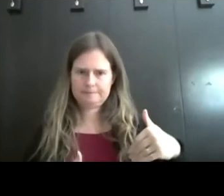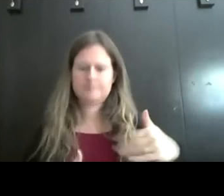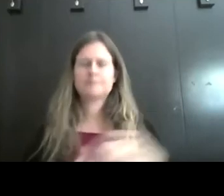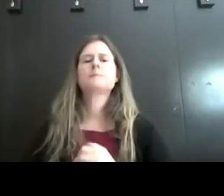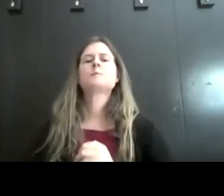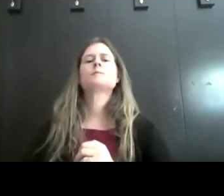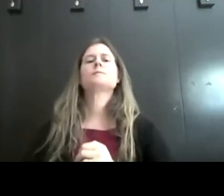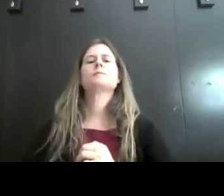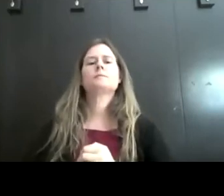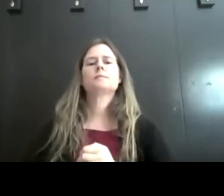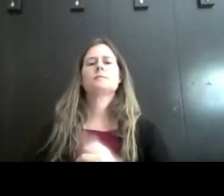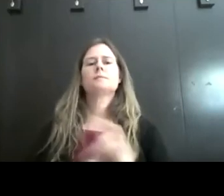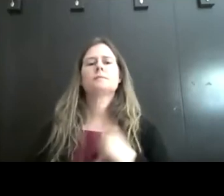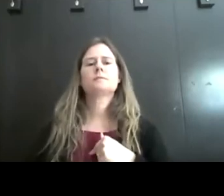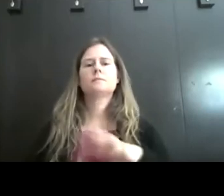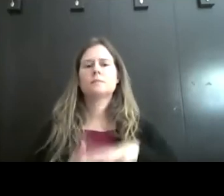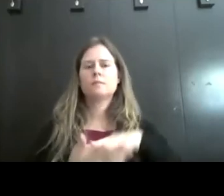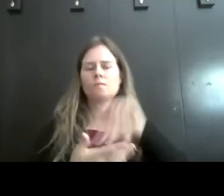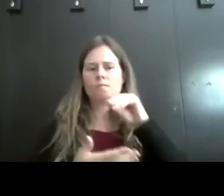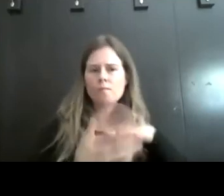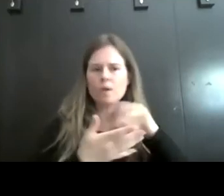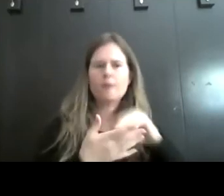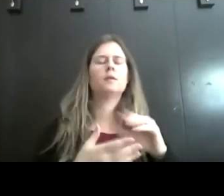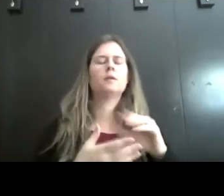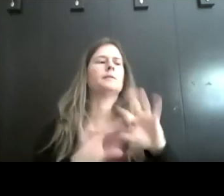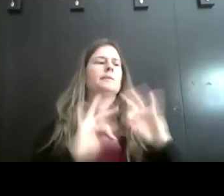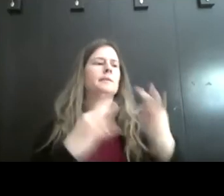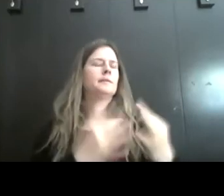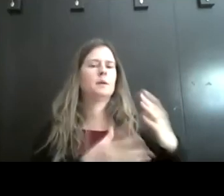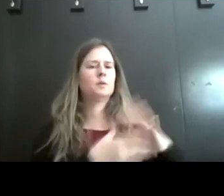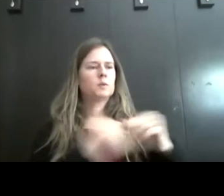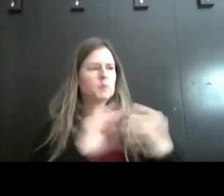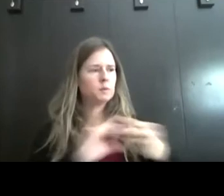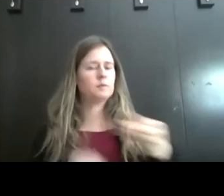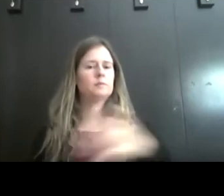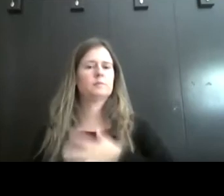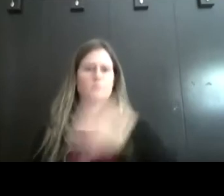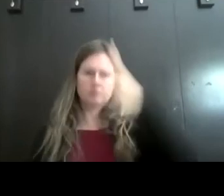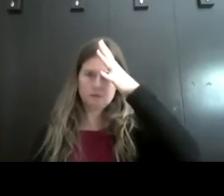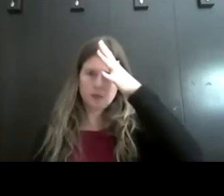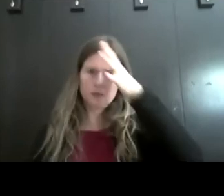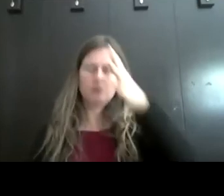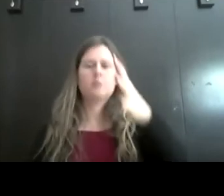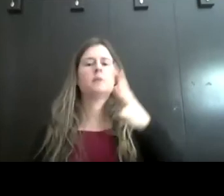I heard many a family stories from my pop and my grandmothers and my aunts and uncles.